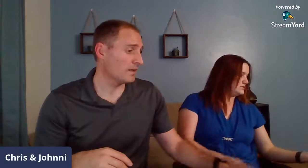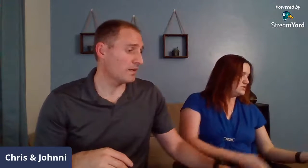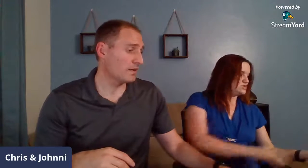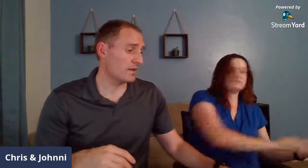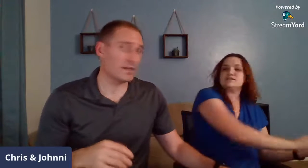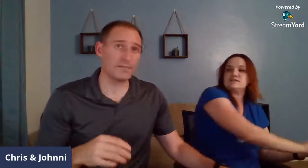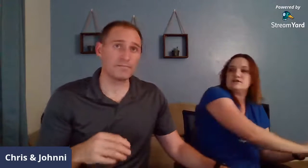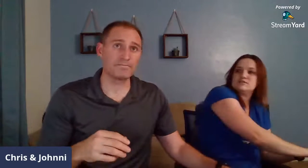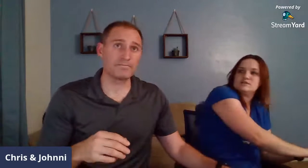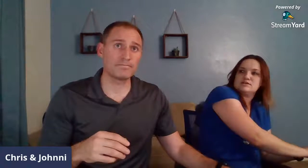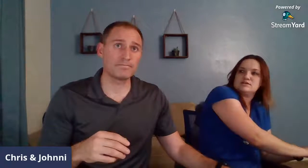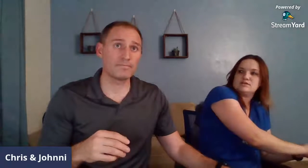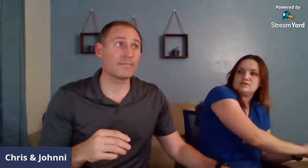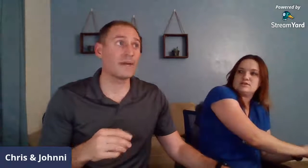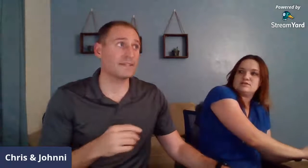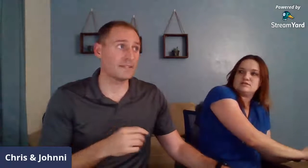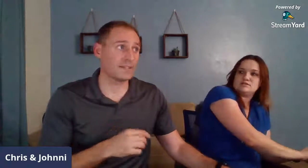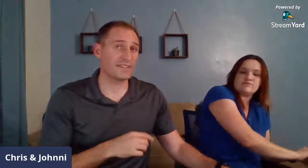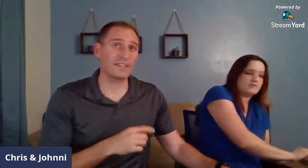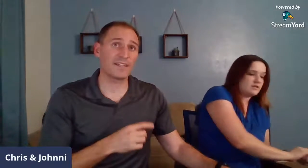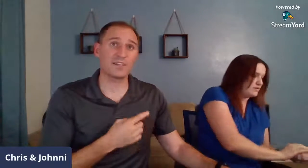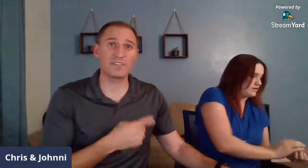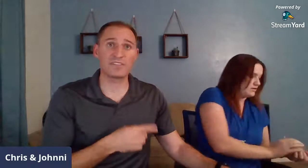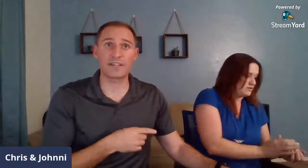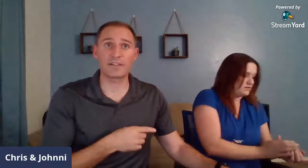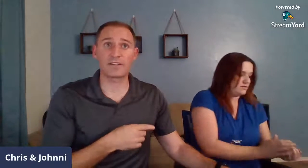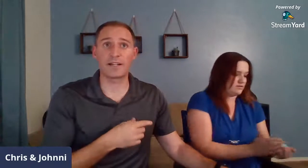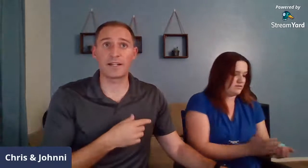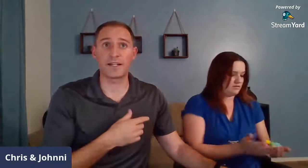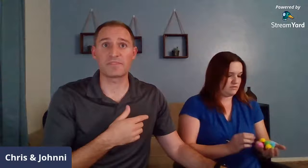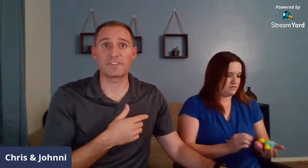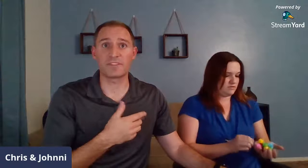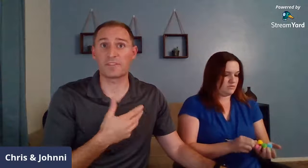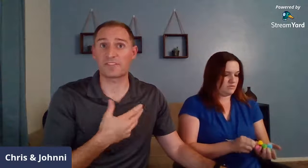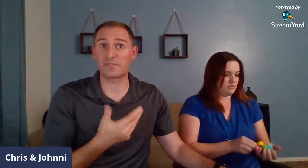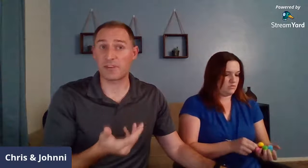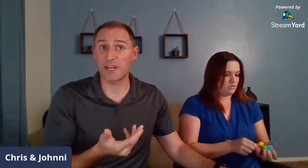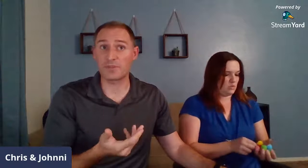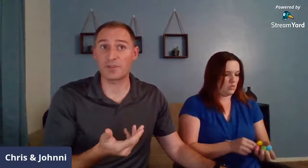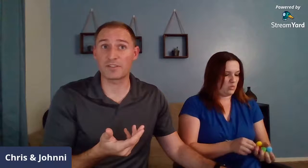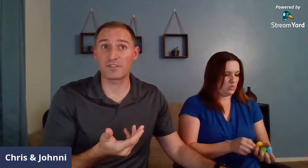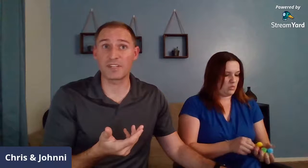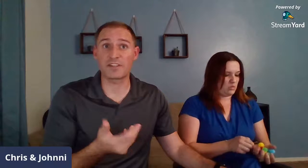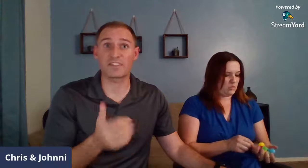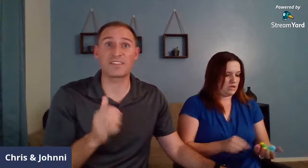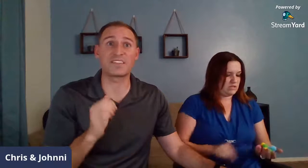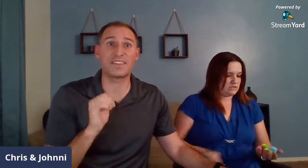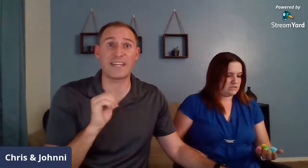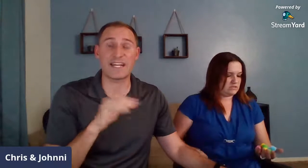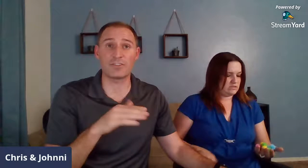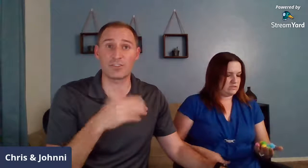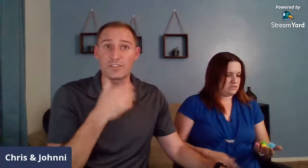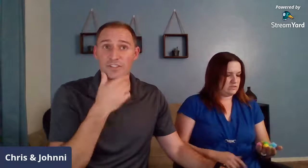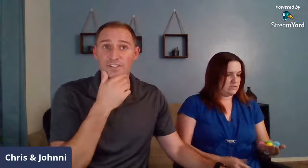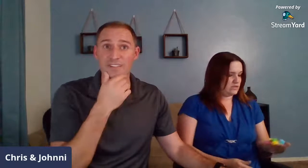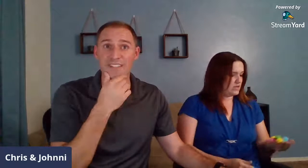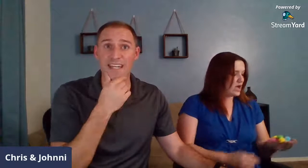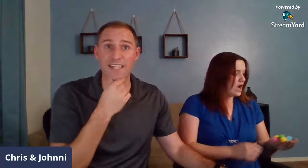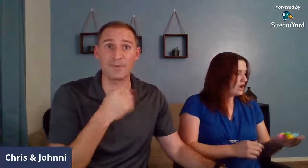Did you send out the email? I did. I to sent out a everybody? newsletter. So if you're subscribed to our newsletters, I sent that out earlier today with